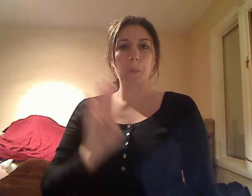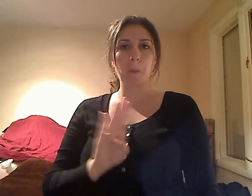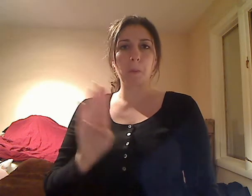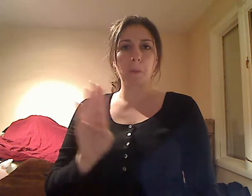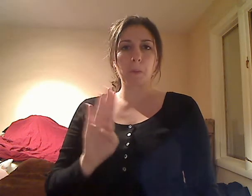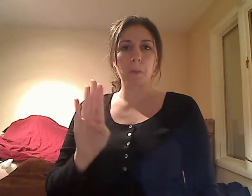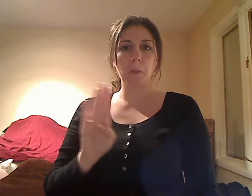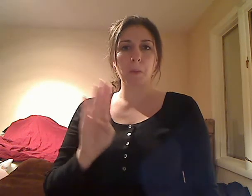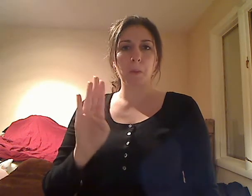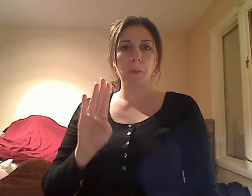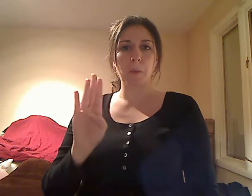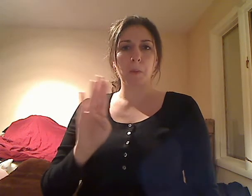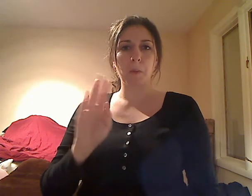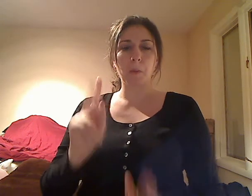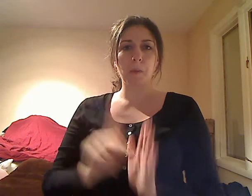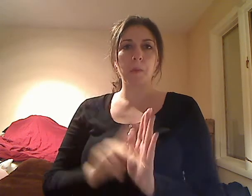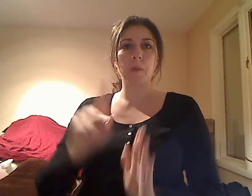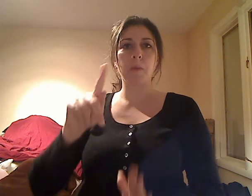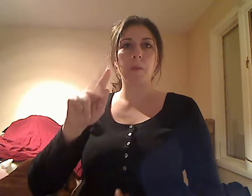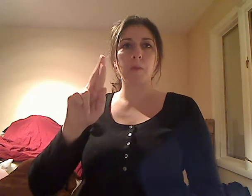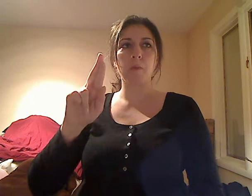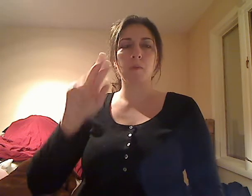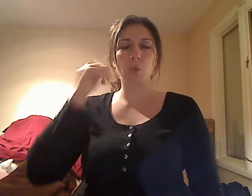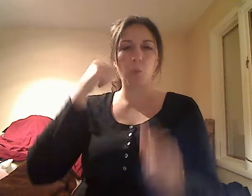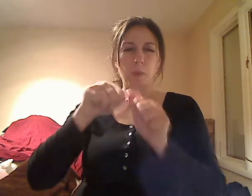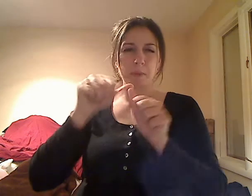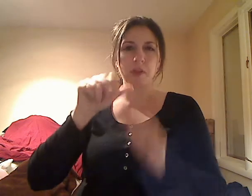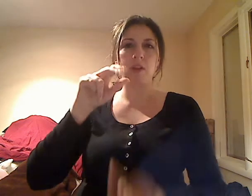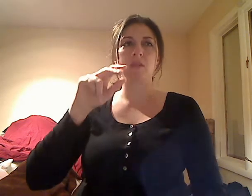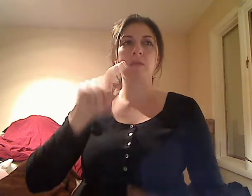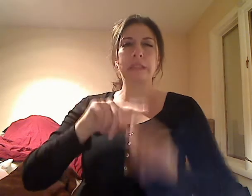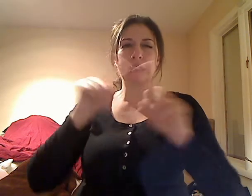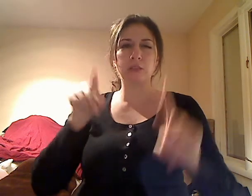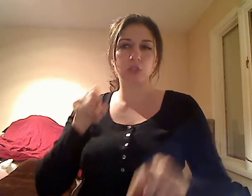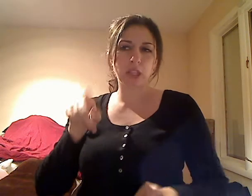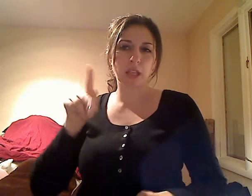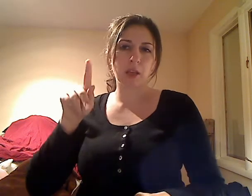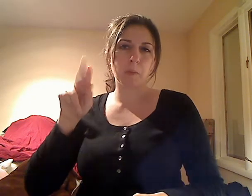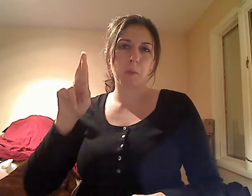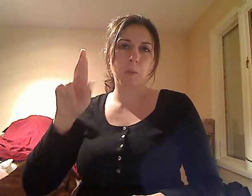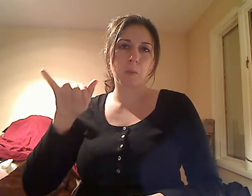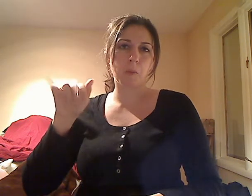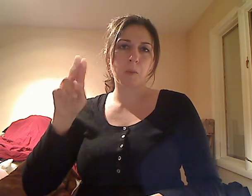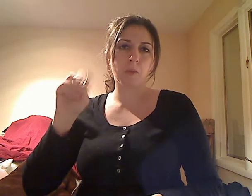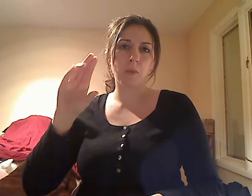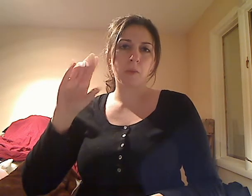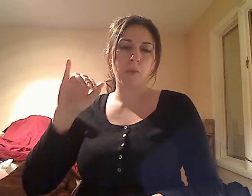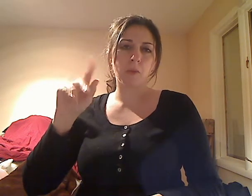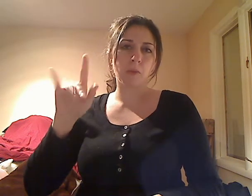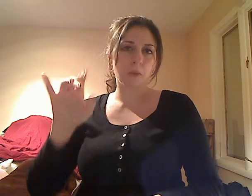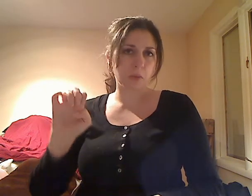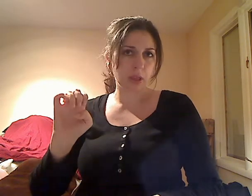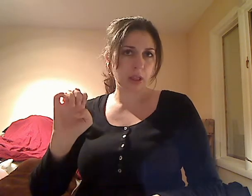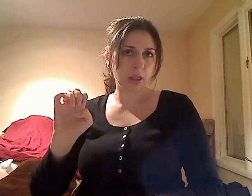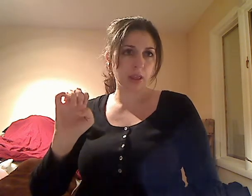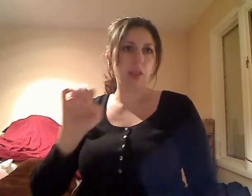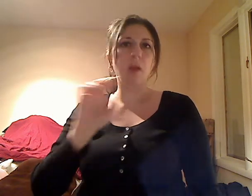When you take your test tomorrow and on Friday, you're going to have to be very careful to make your A's and O's look like A's and O's. We're not